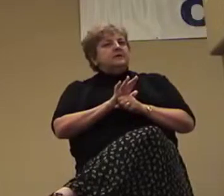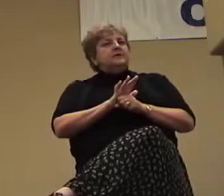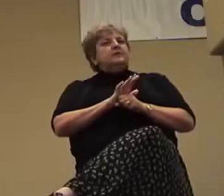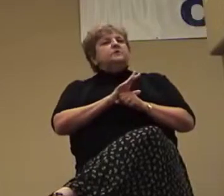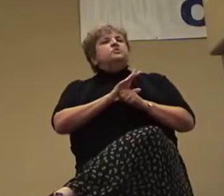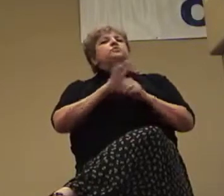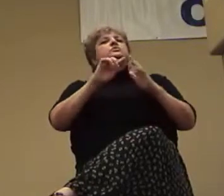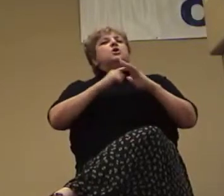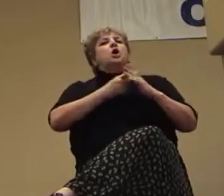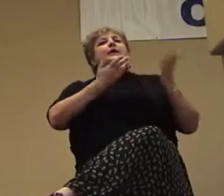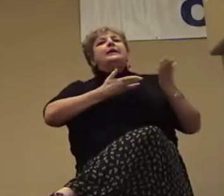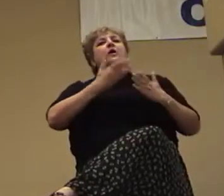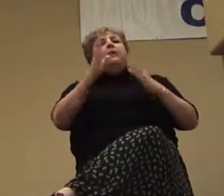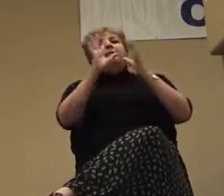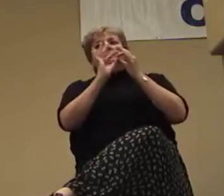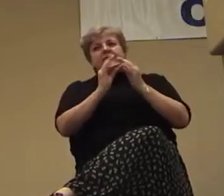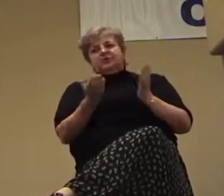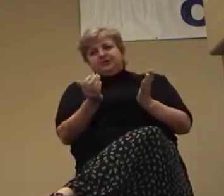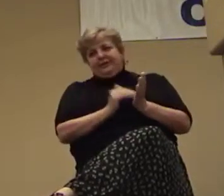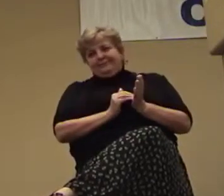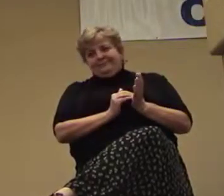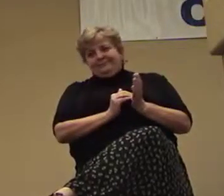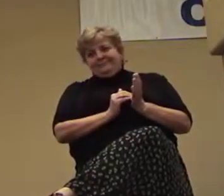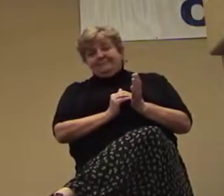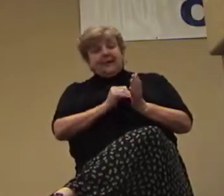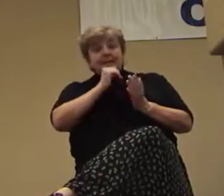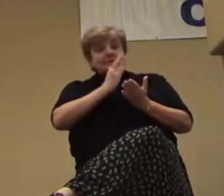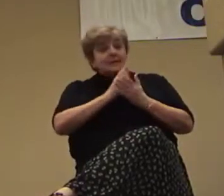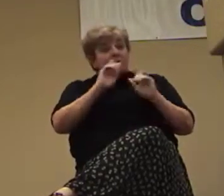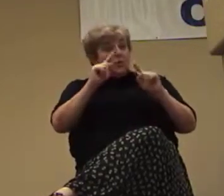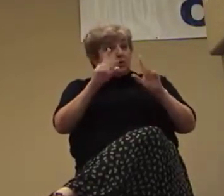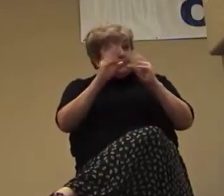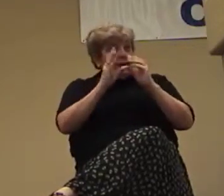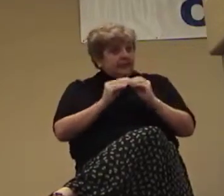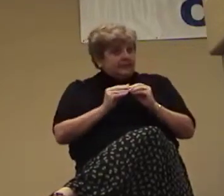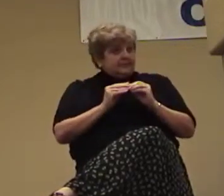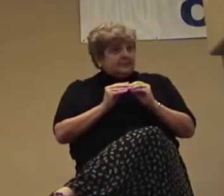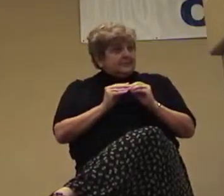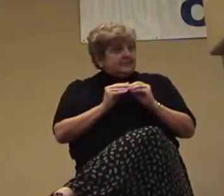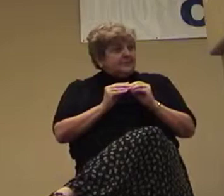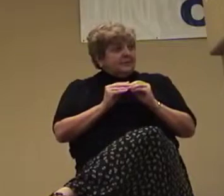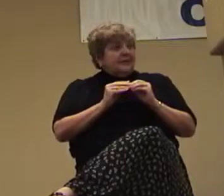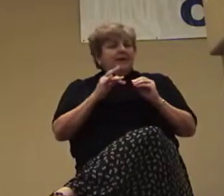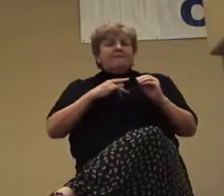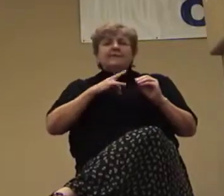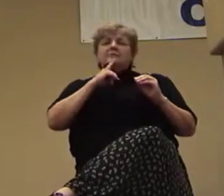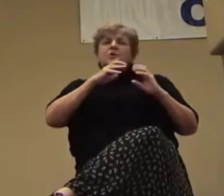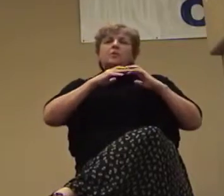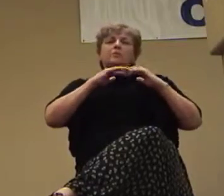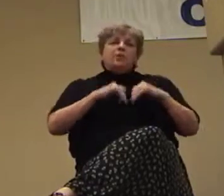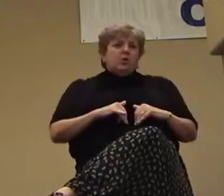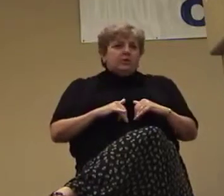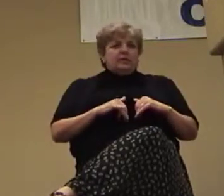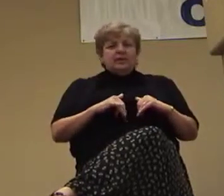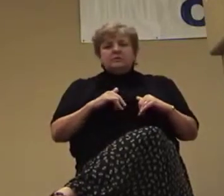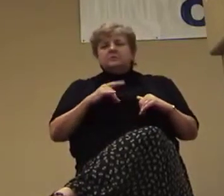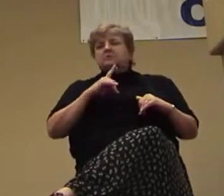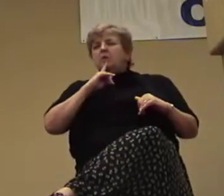because I never stopped going to meetings, I never stopped doing the deal, but I was so broken, and I felt so far, I was just so closed off. And